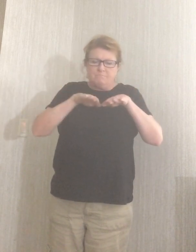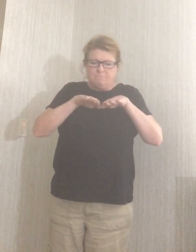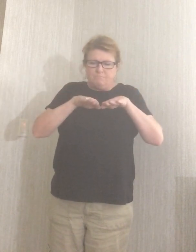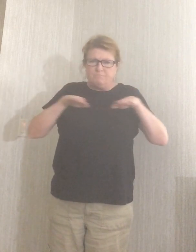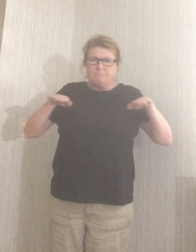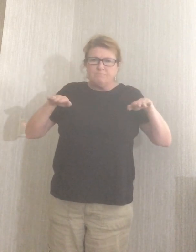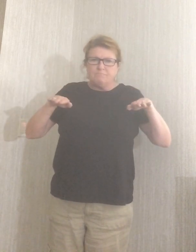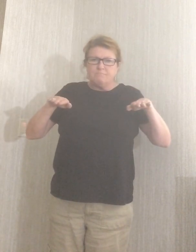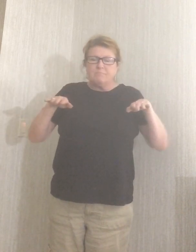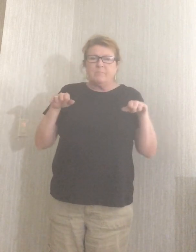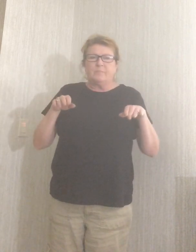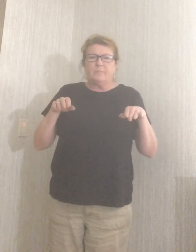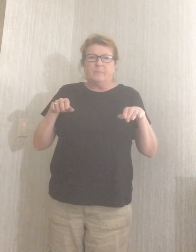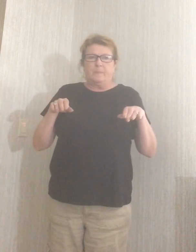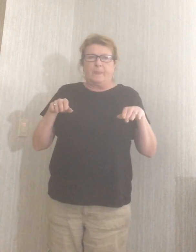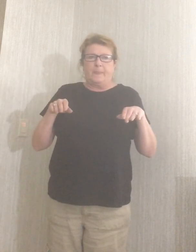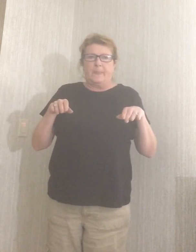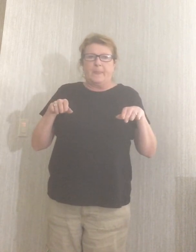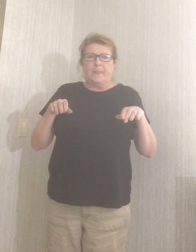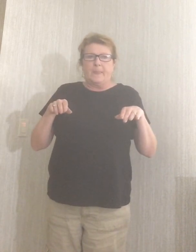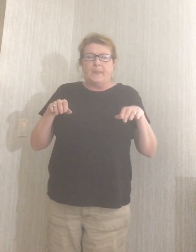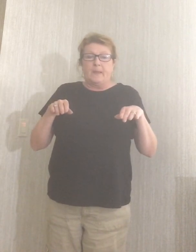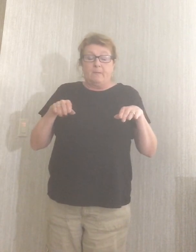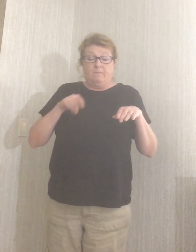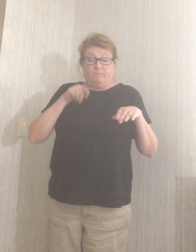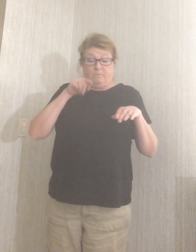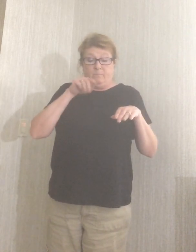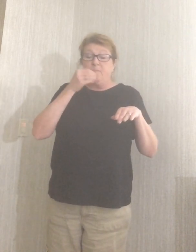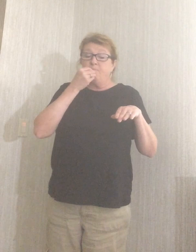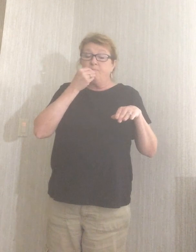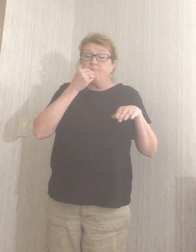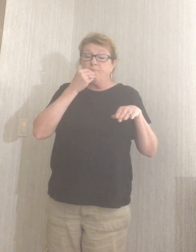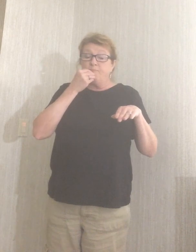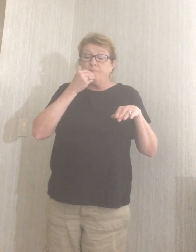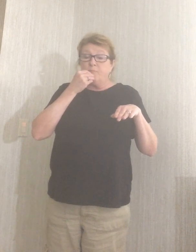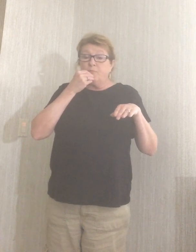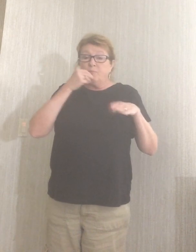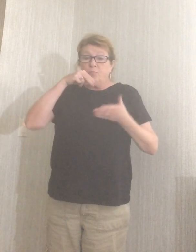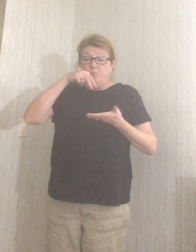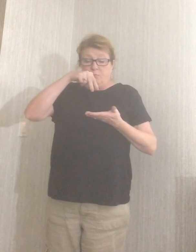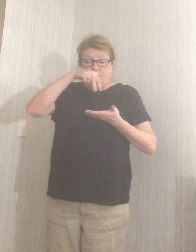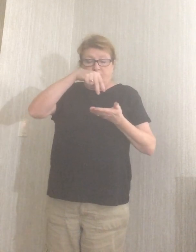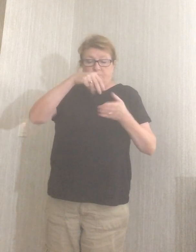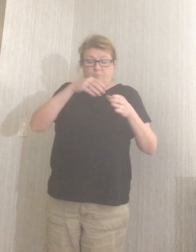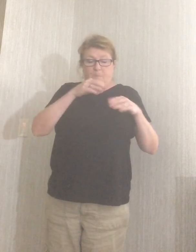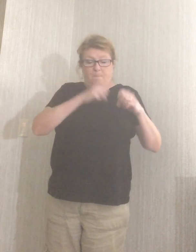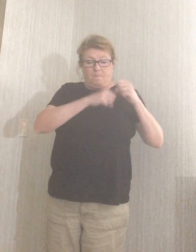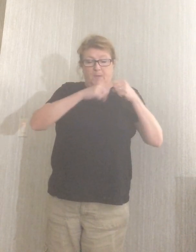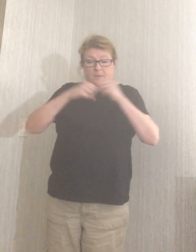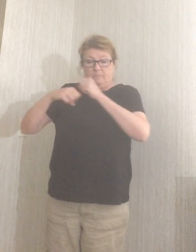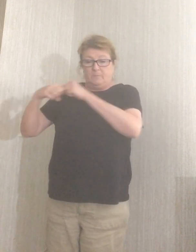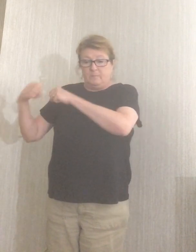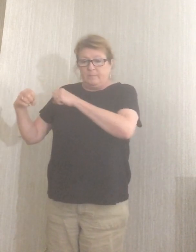Not far from each food stand is an open-air shower consisting of 4